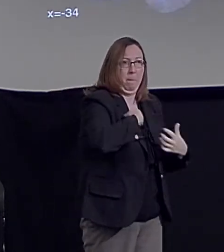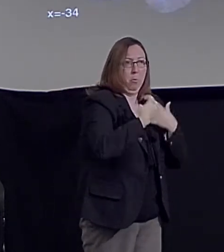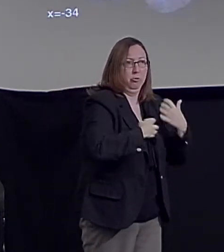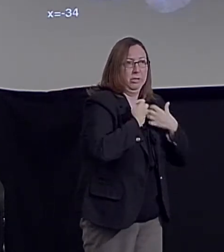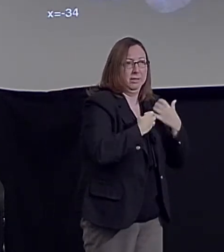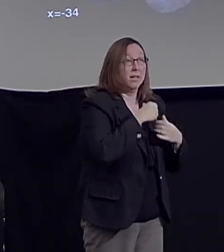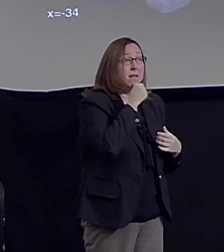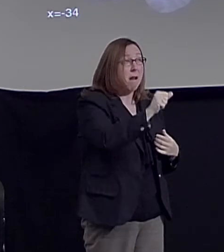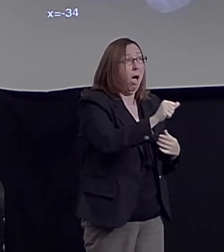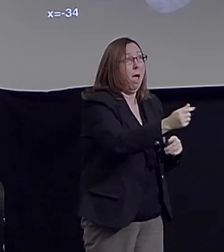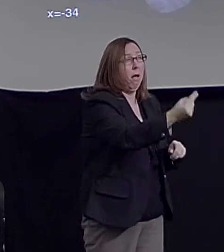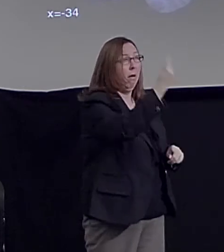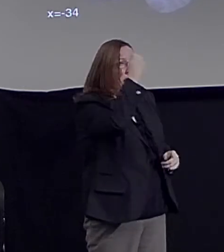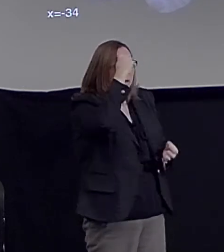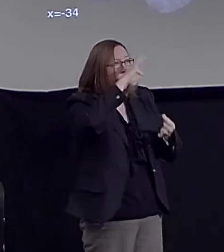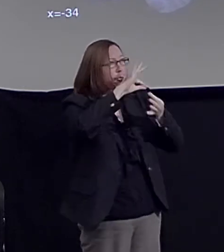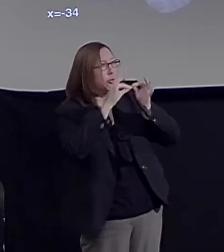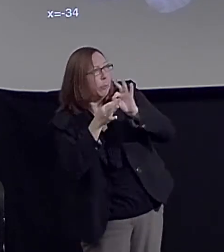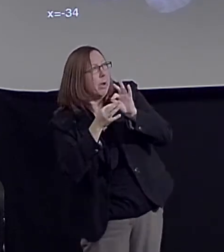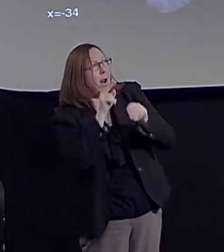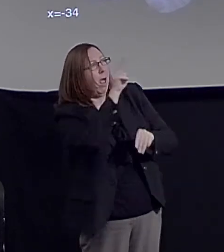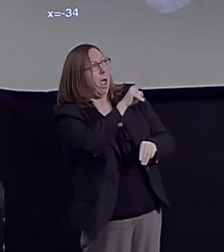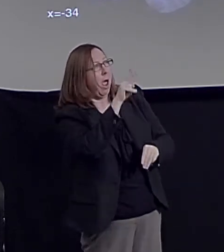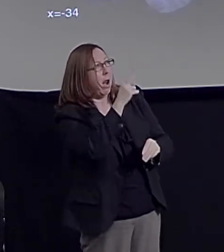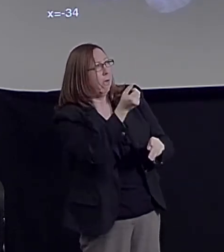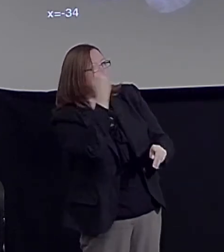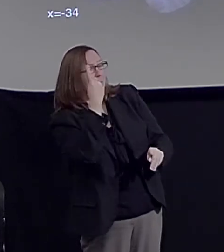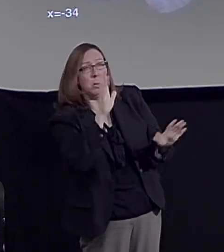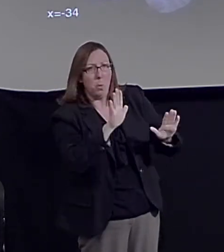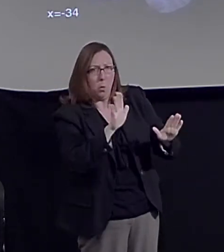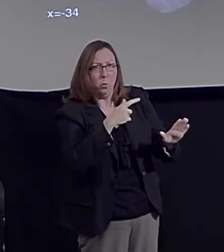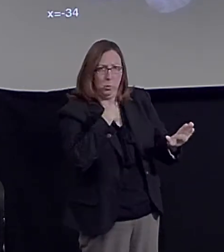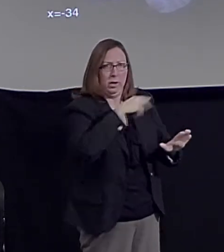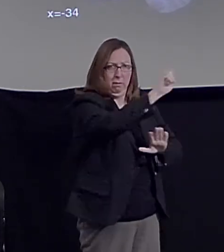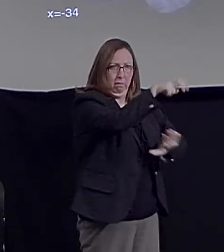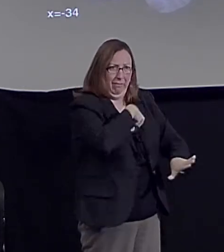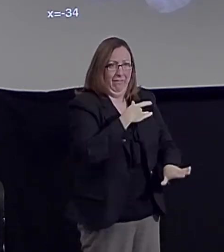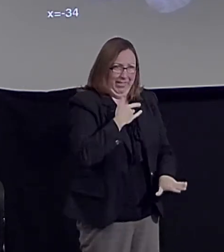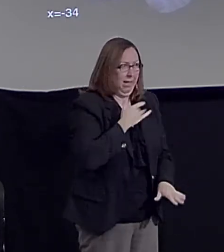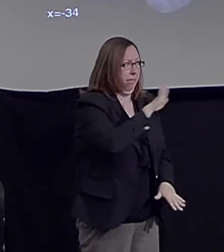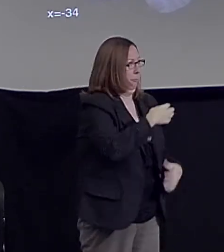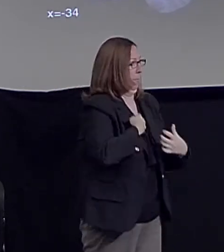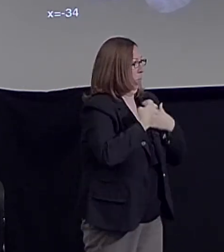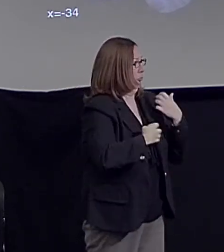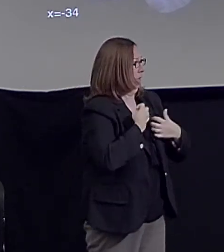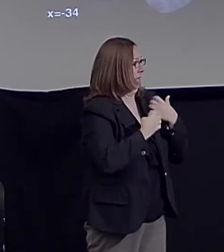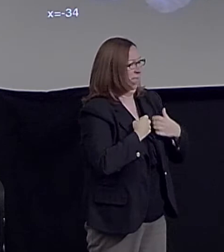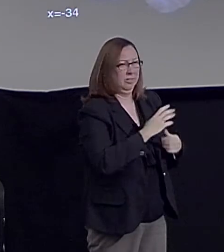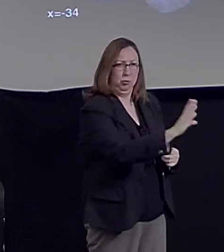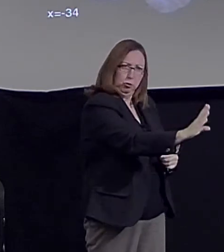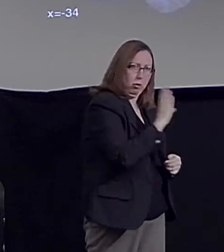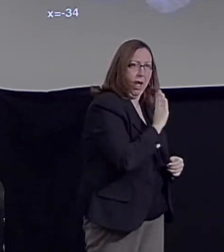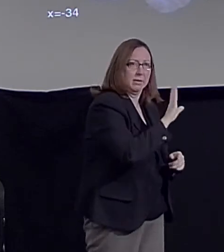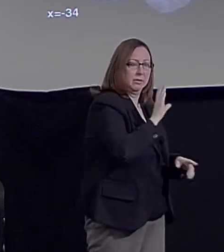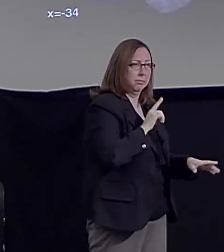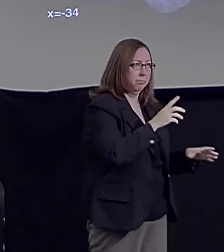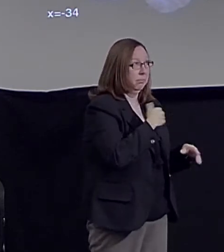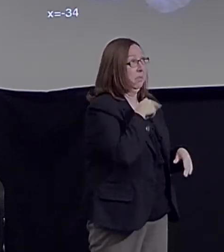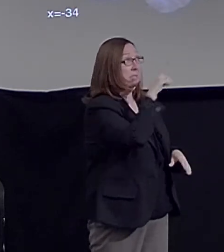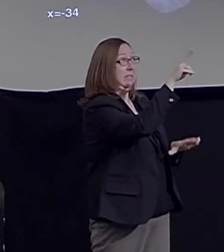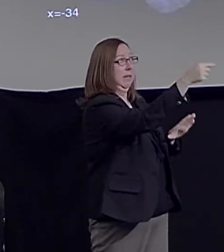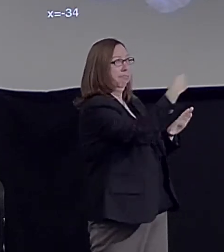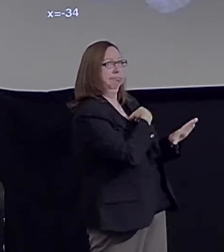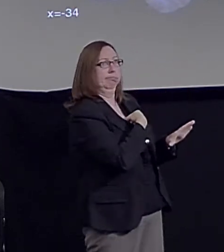We can do by reasoning, of course. I will do some example. But you can do also in this direct way. And the same is true